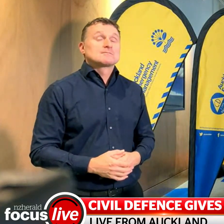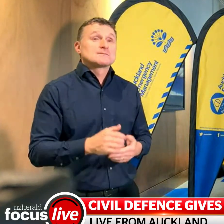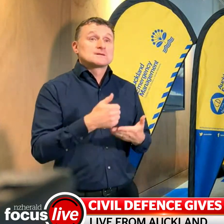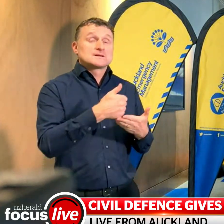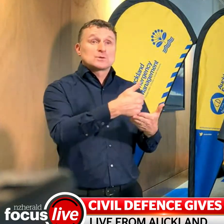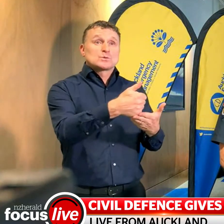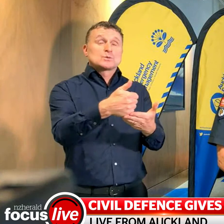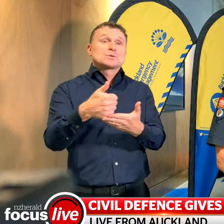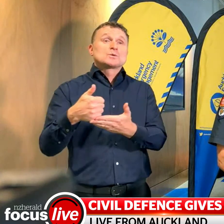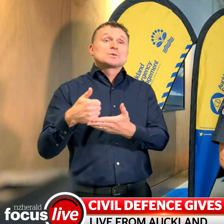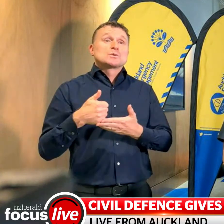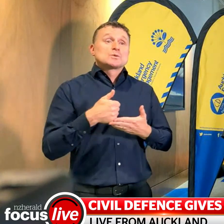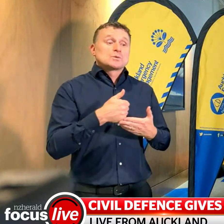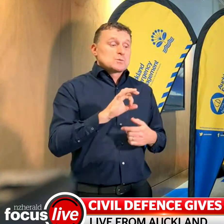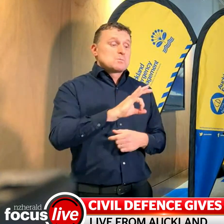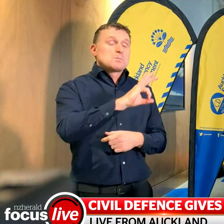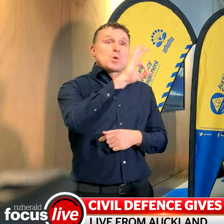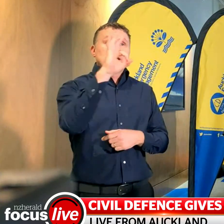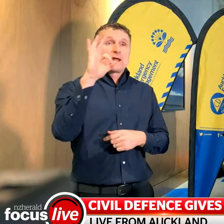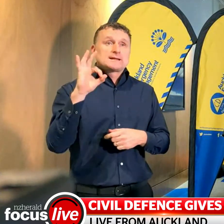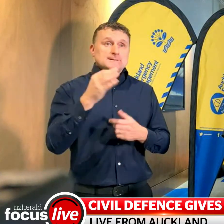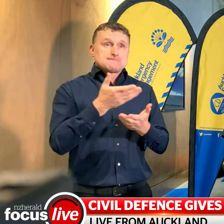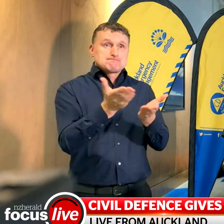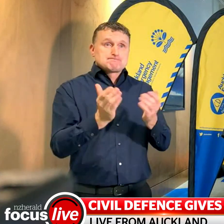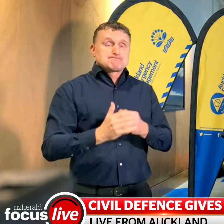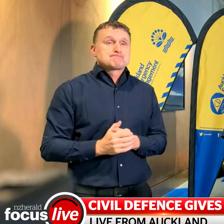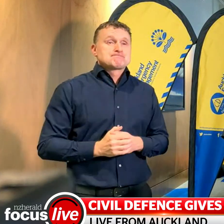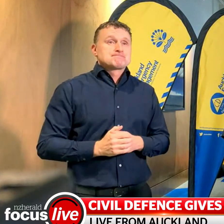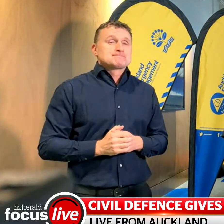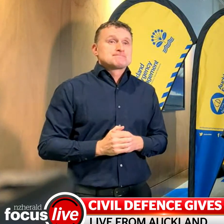Tēnā koutou katoa, morning.